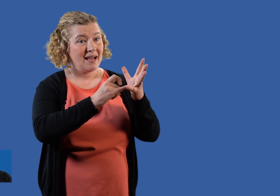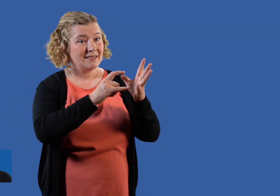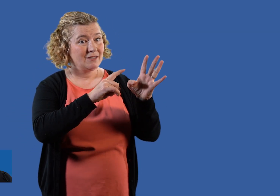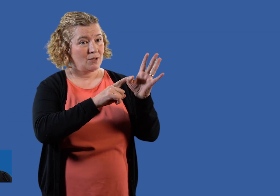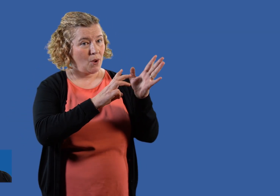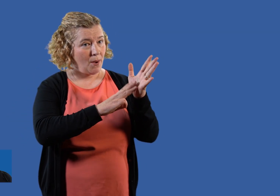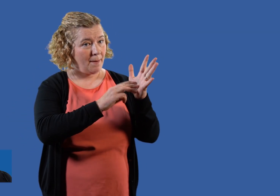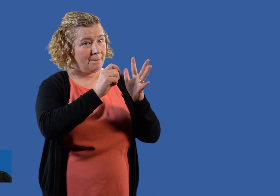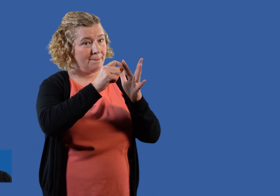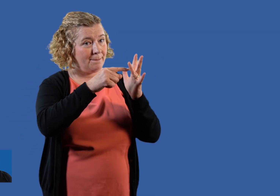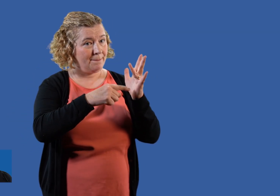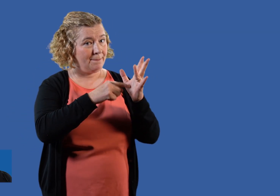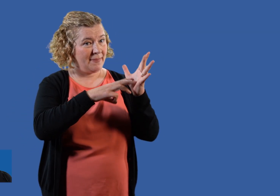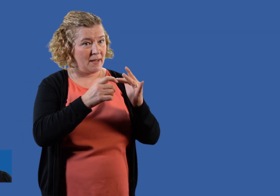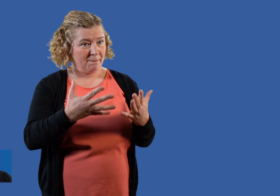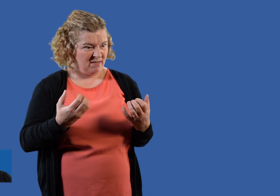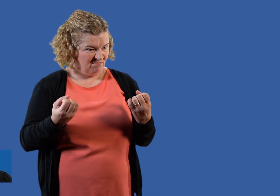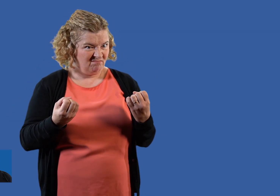asymptomatic. That's where there's just no symptoms.